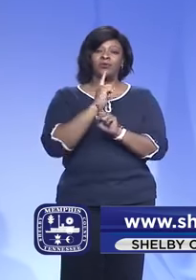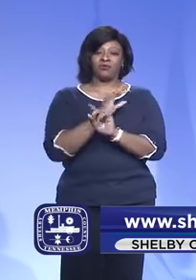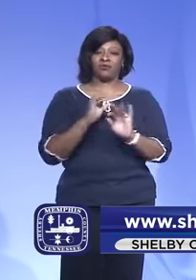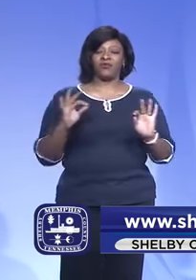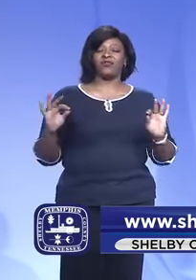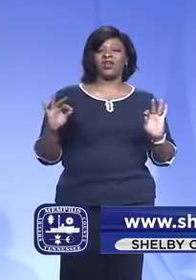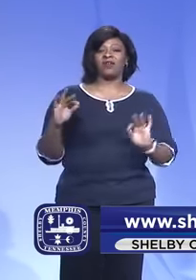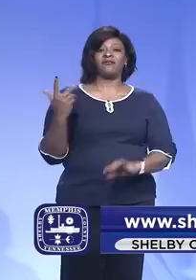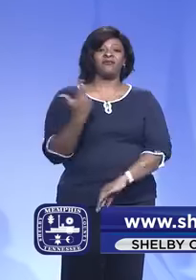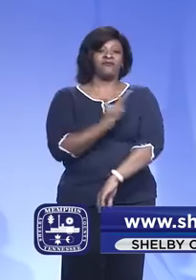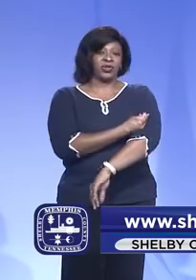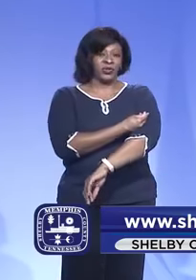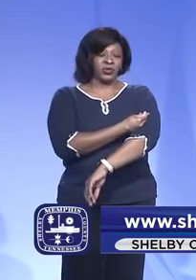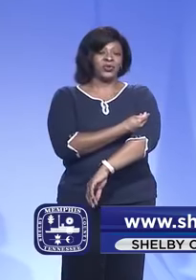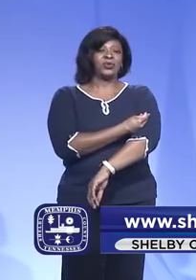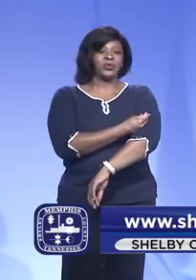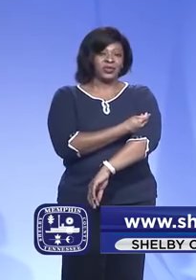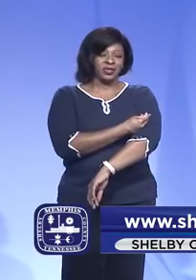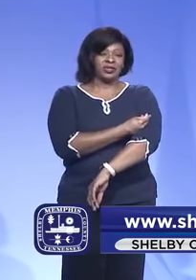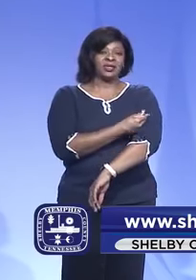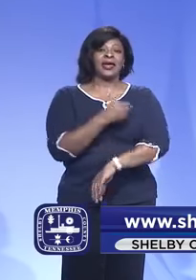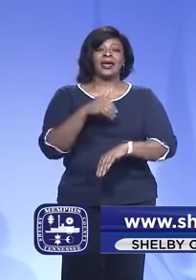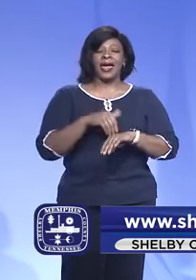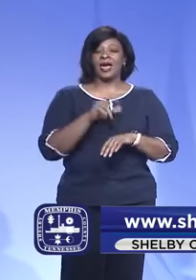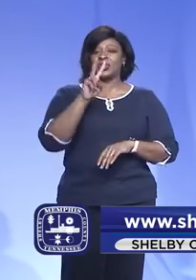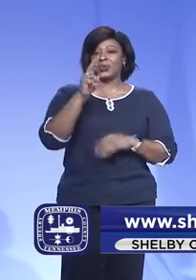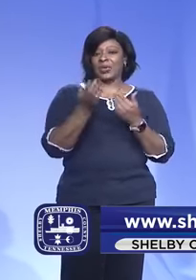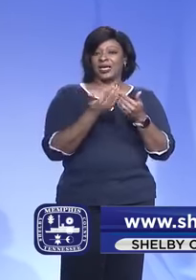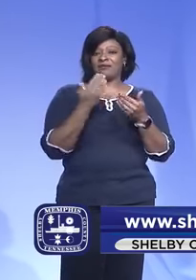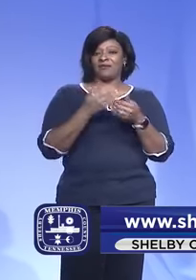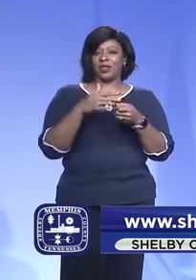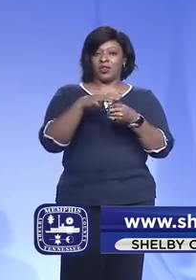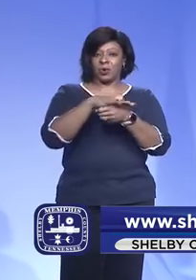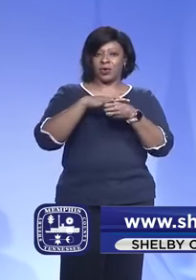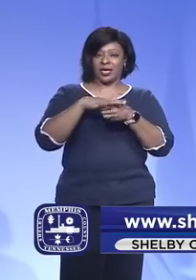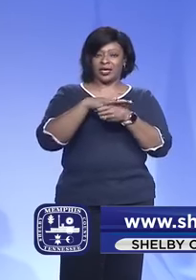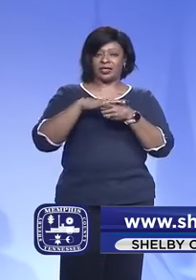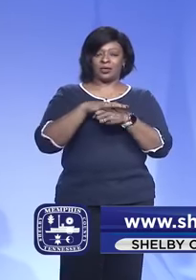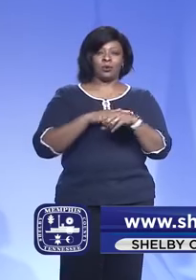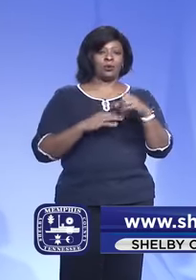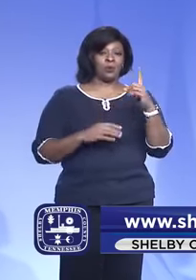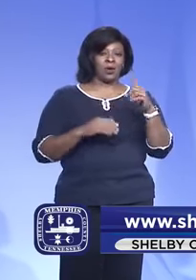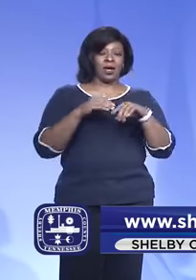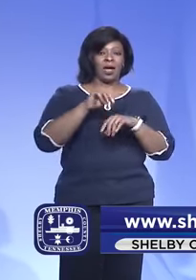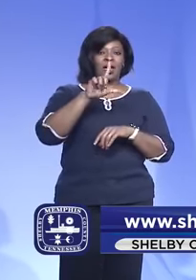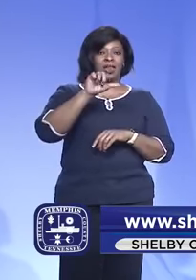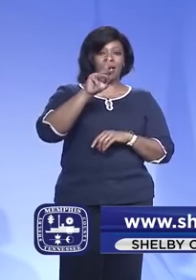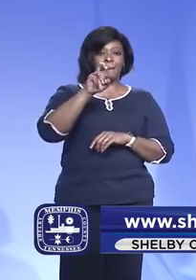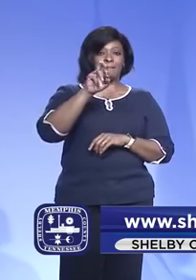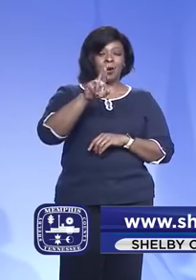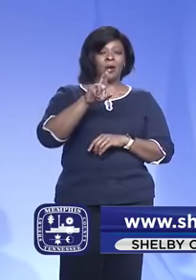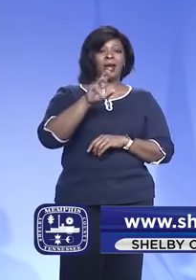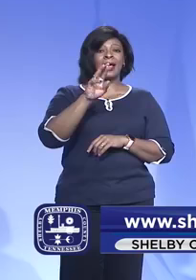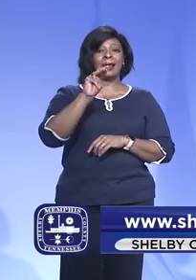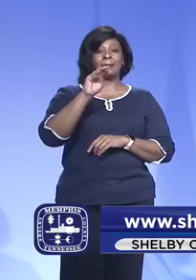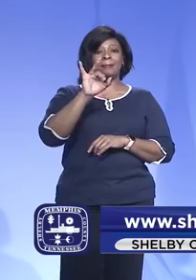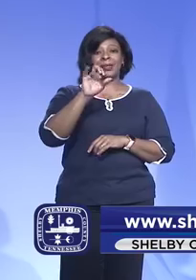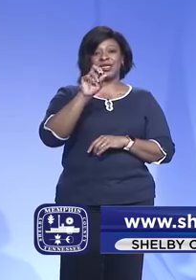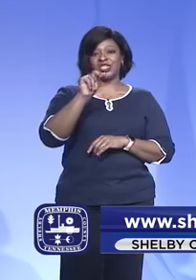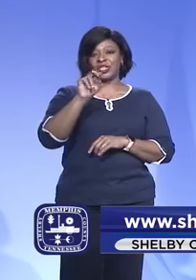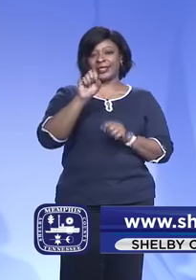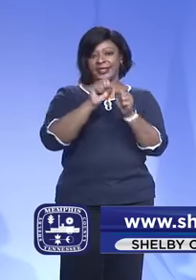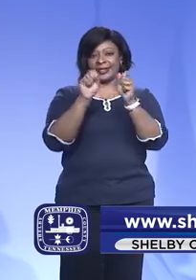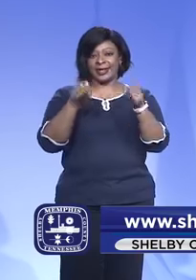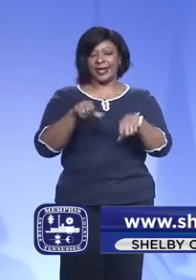free influenza vaccine at two convenient locations. One is at Lamar Emission Station located